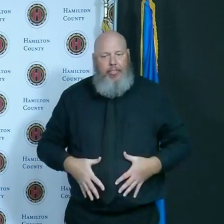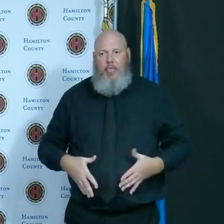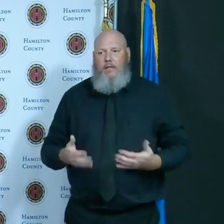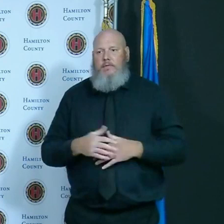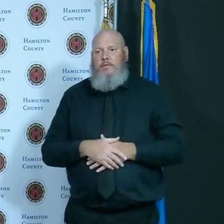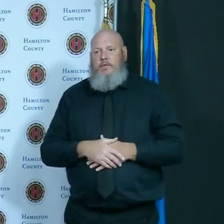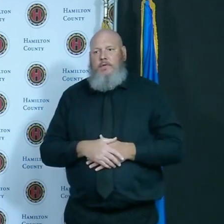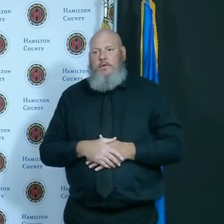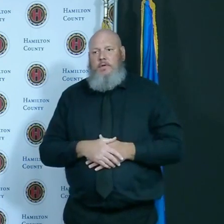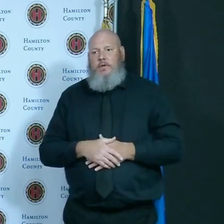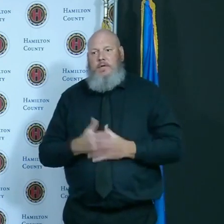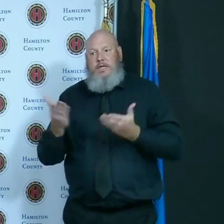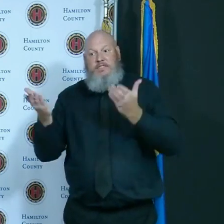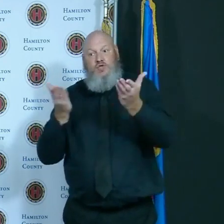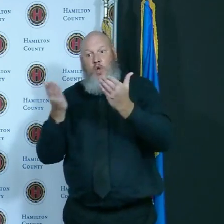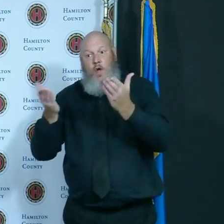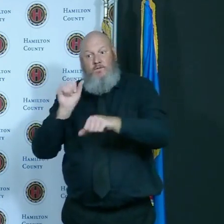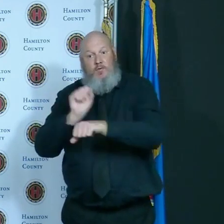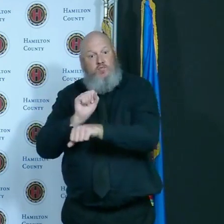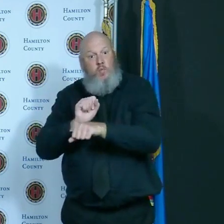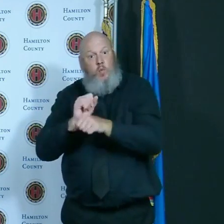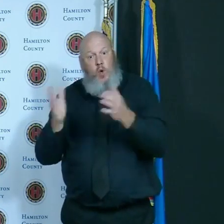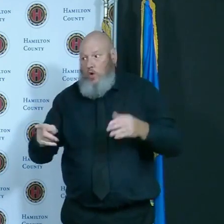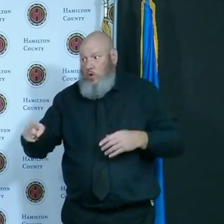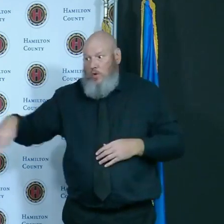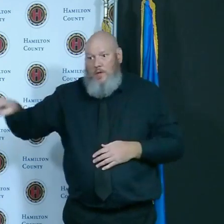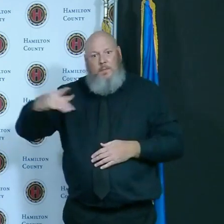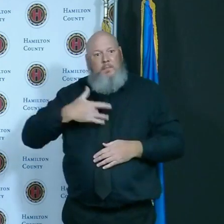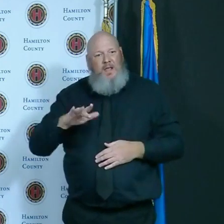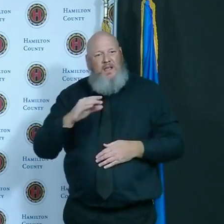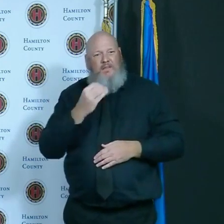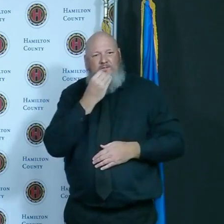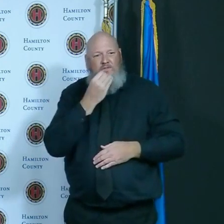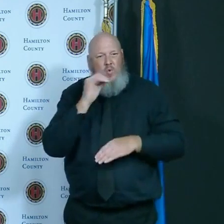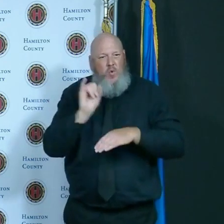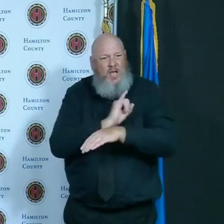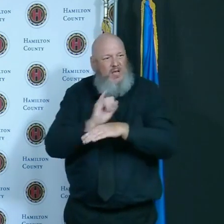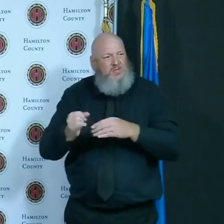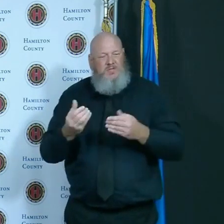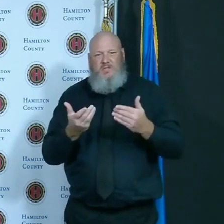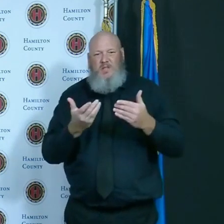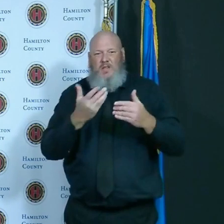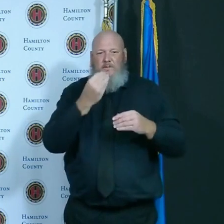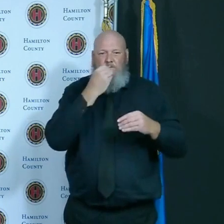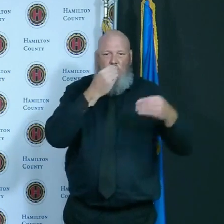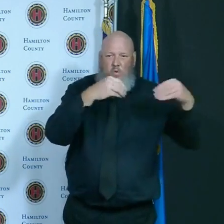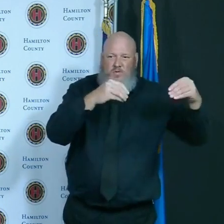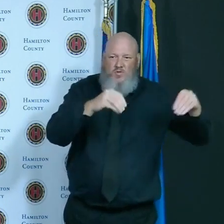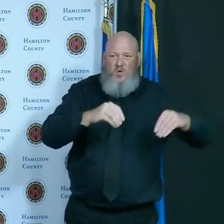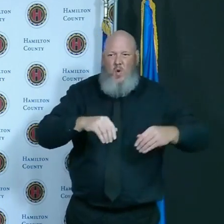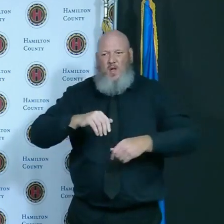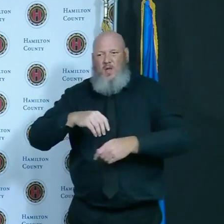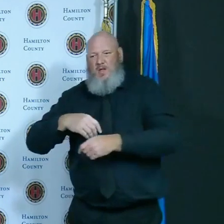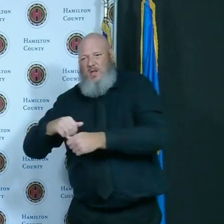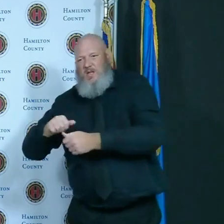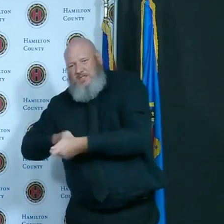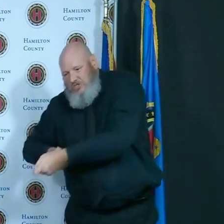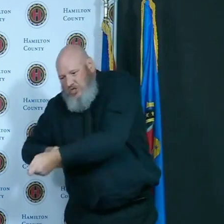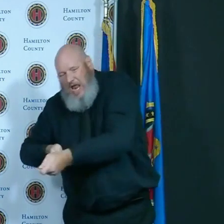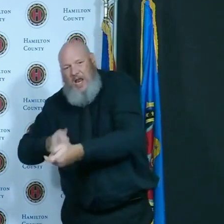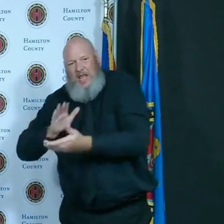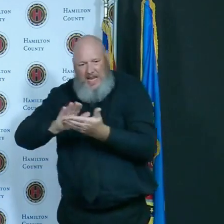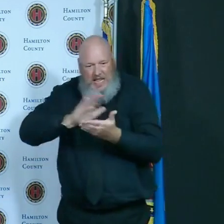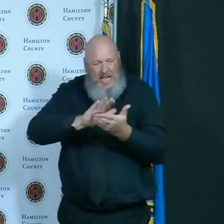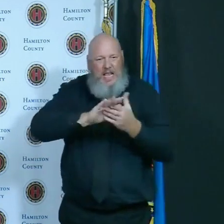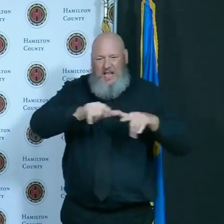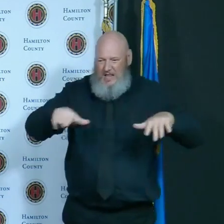and other custodial and other types of services, right? We're still working because we have to. When we look at the unemployment